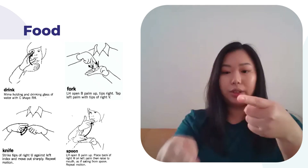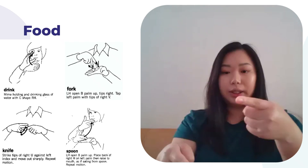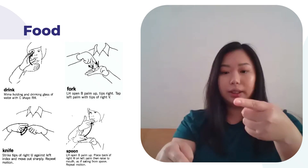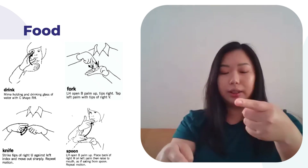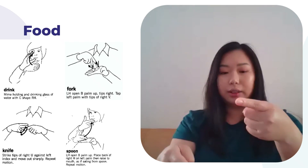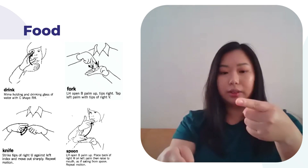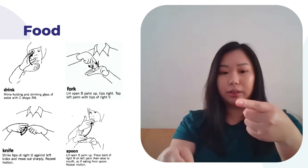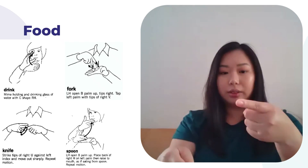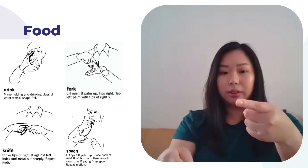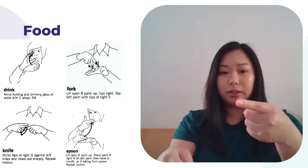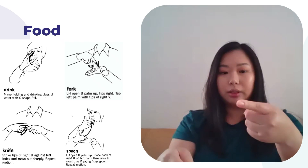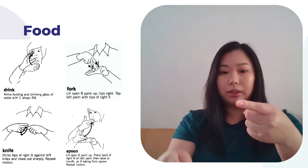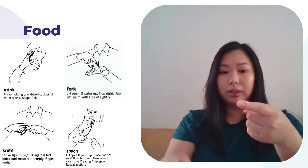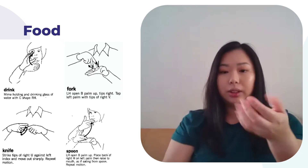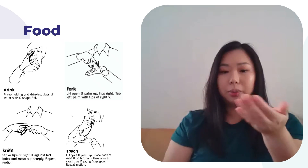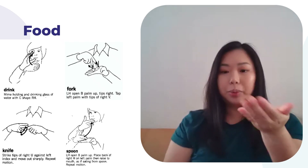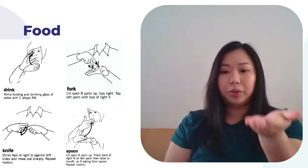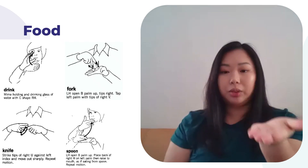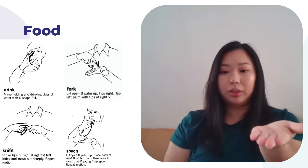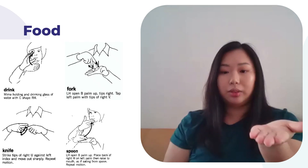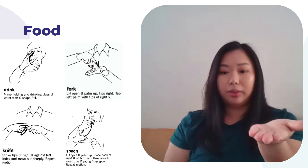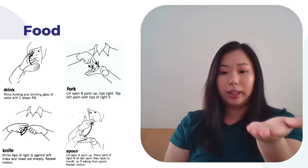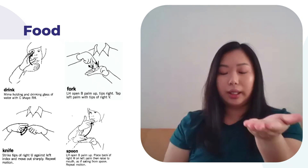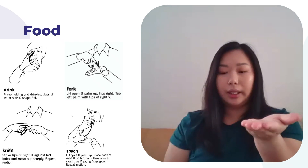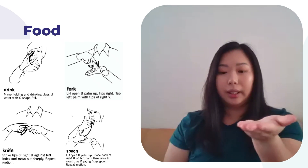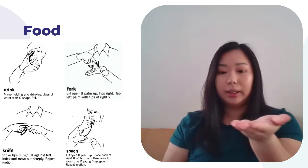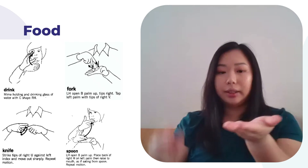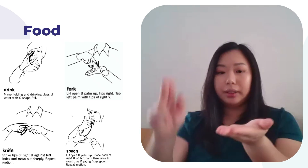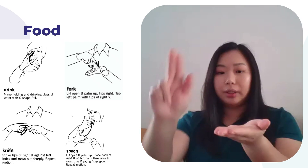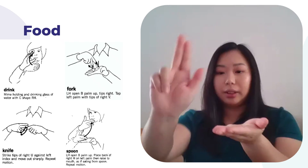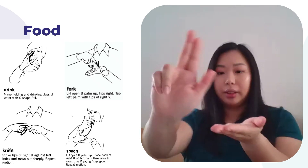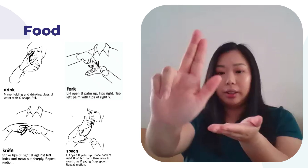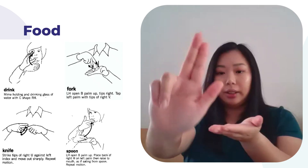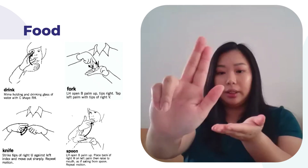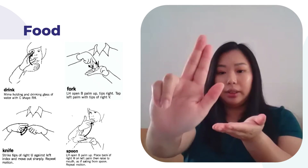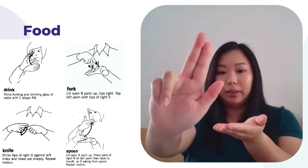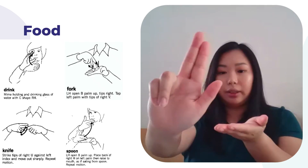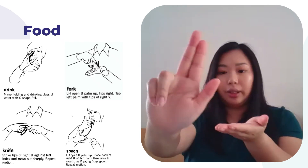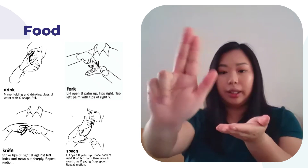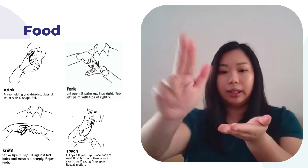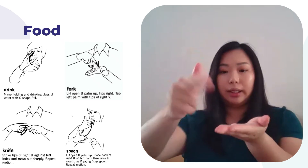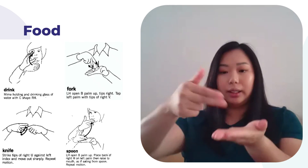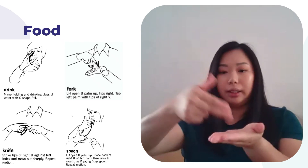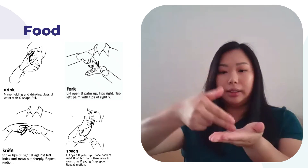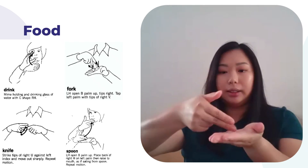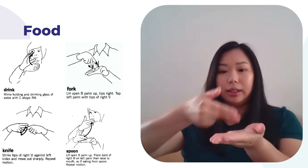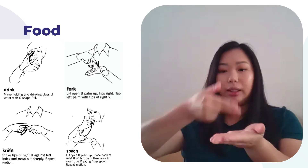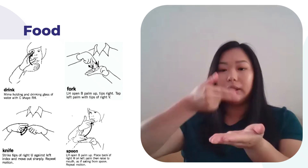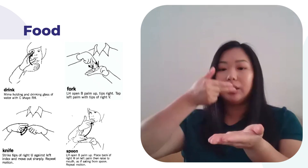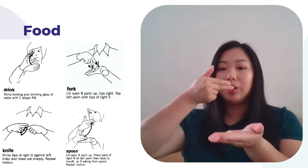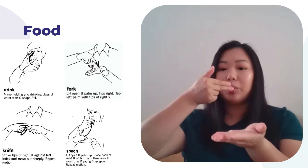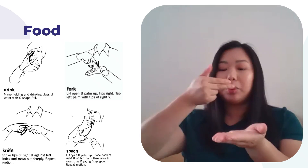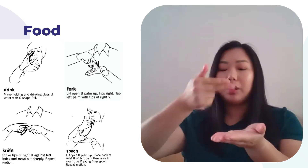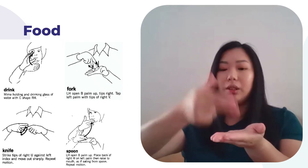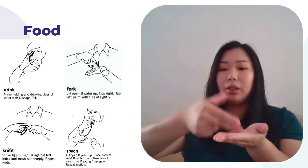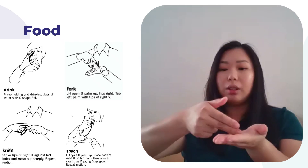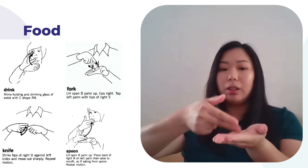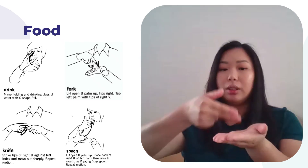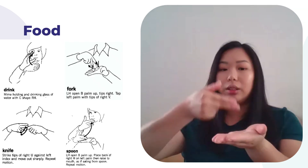down twice. Spoon, flat hand, your other hand like this, and